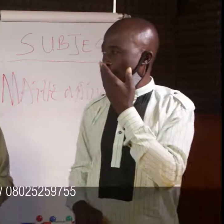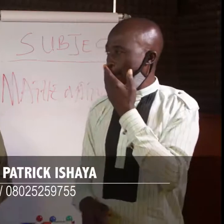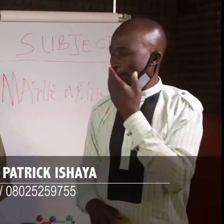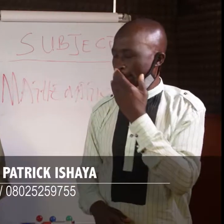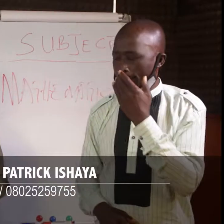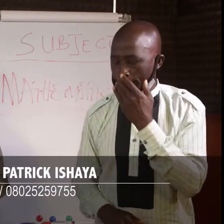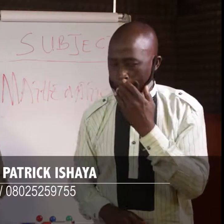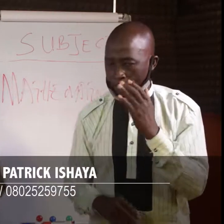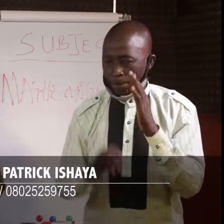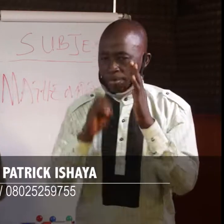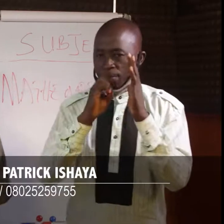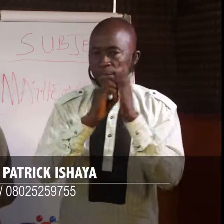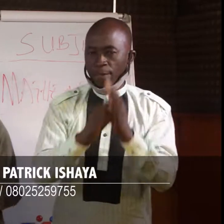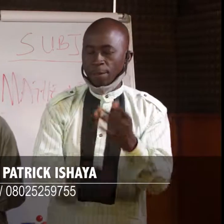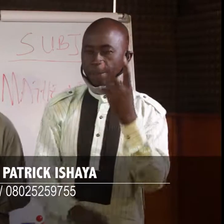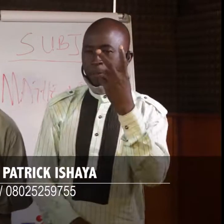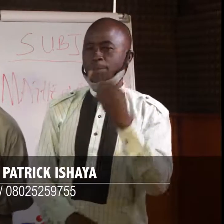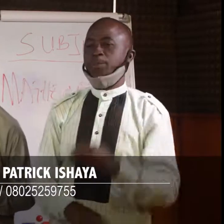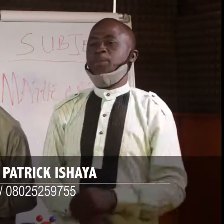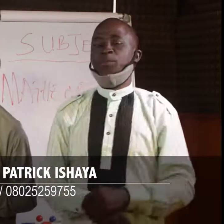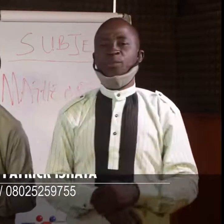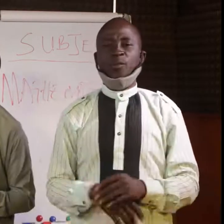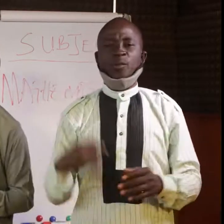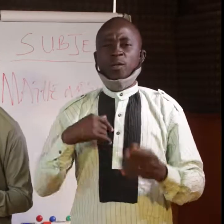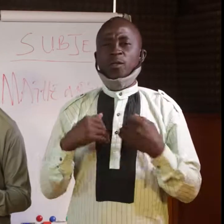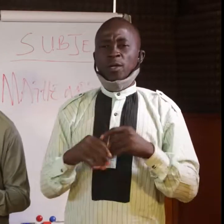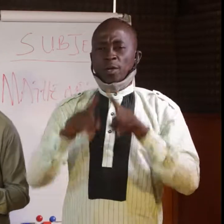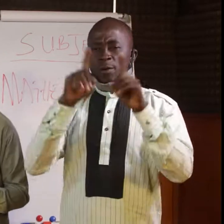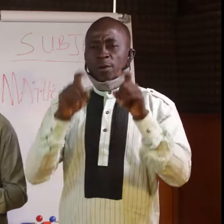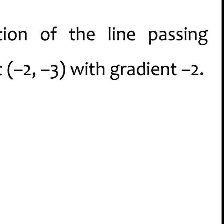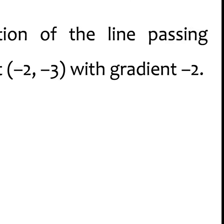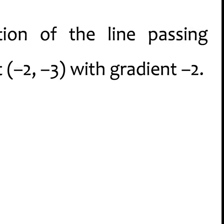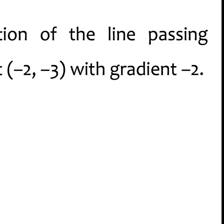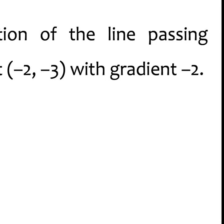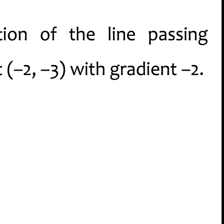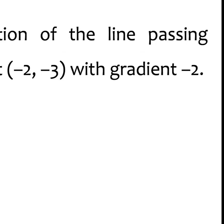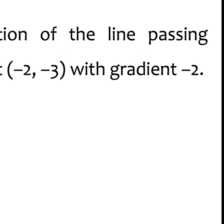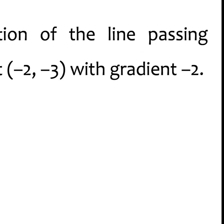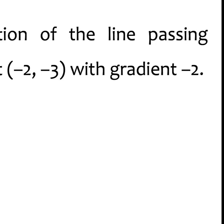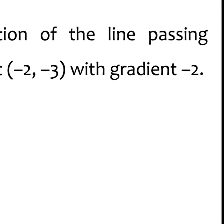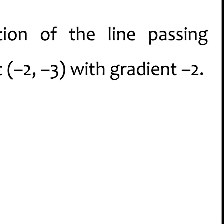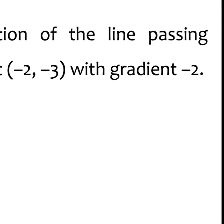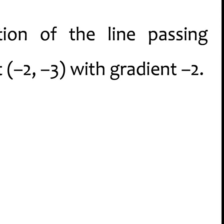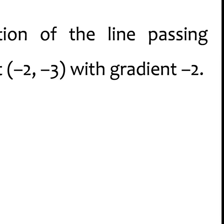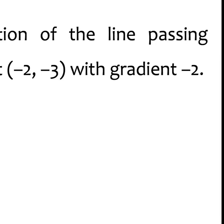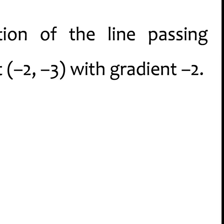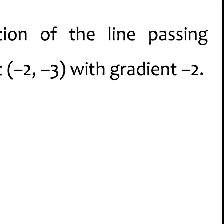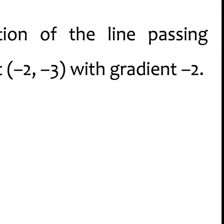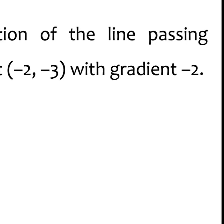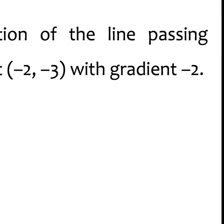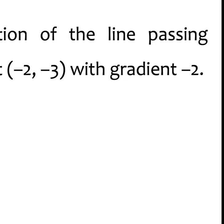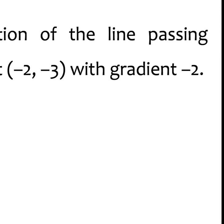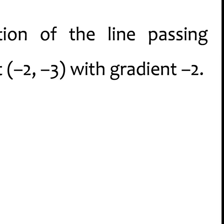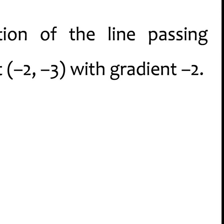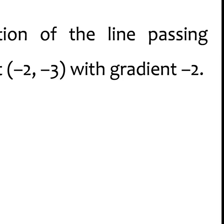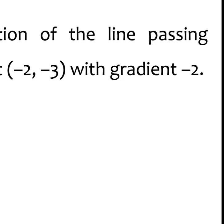Then example 2, we have the question as find the equation of the line